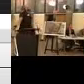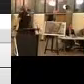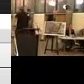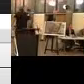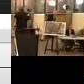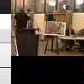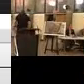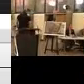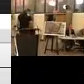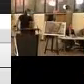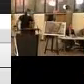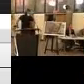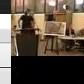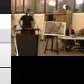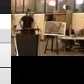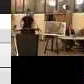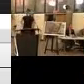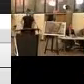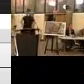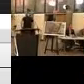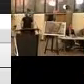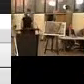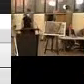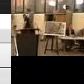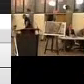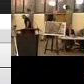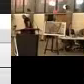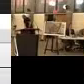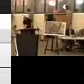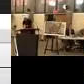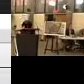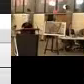Okay, I think I got it now. Sorry. Hear you.